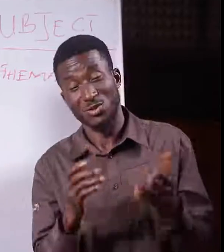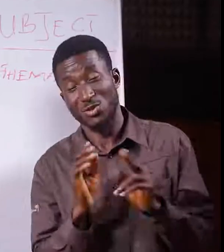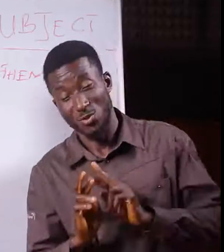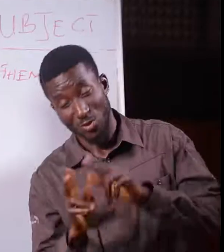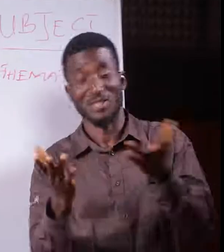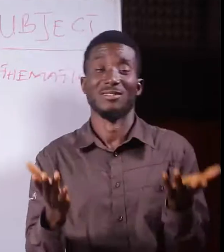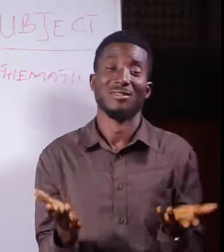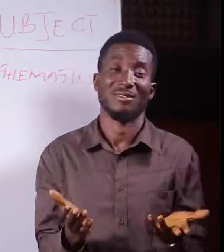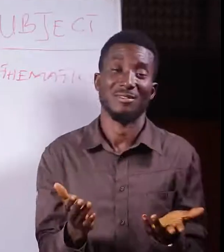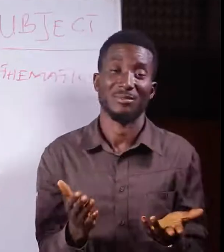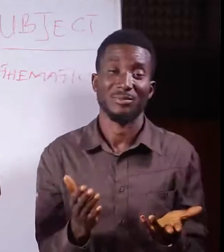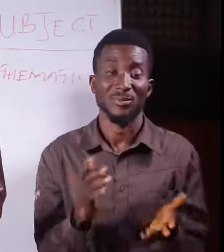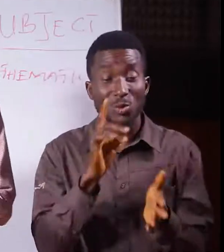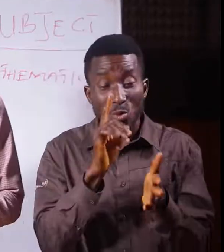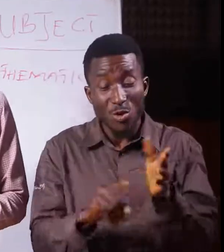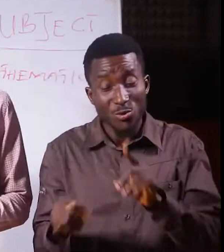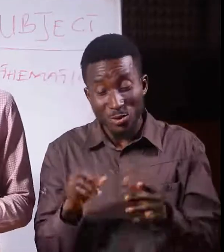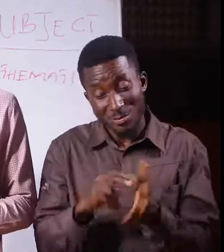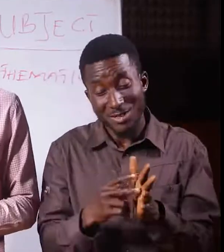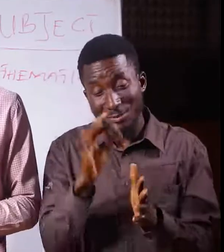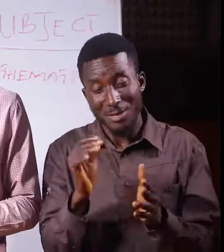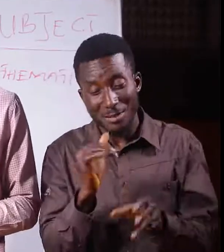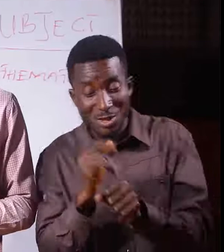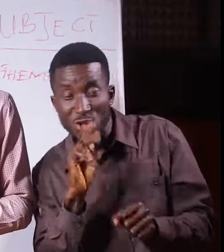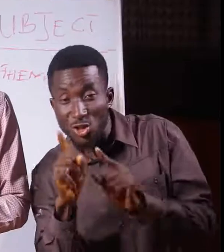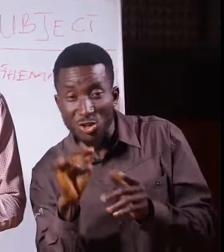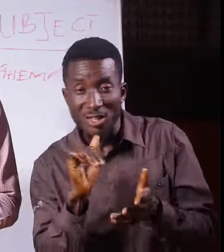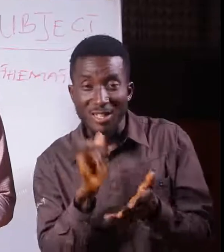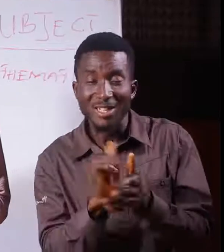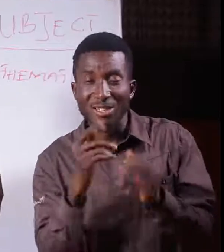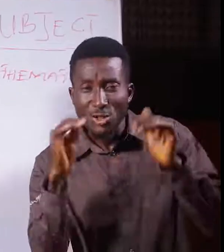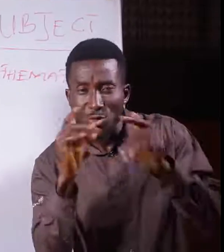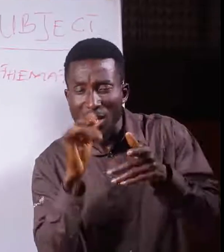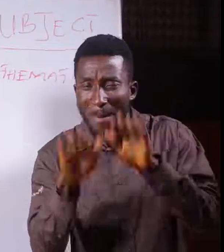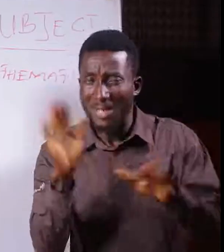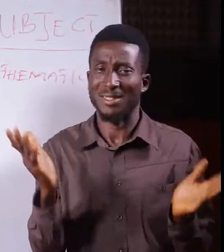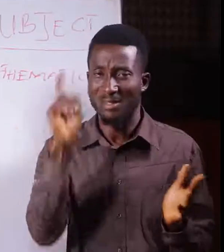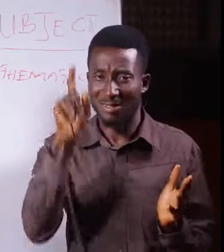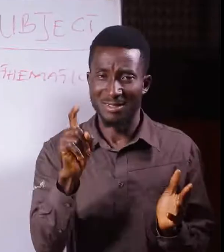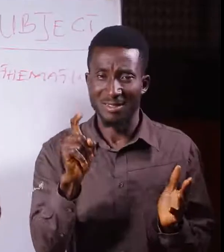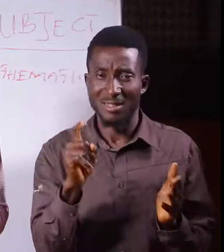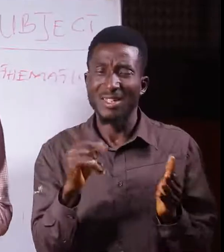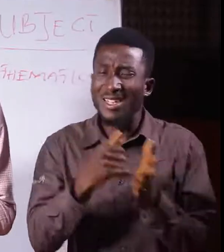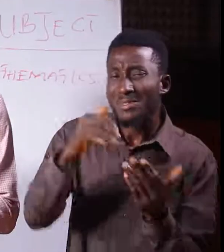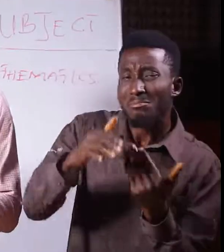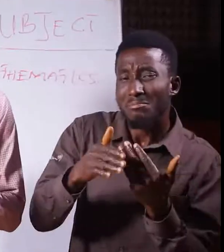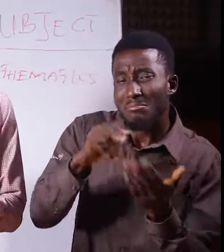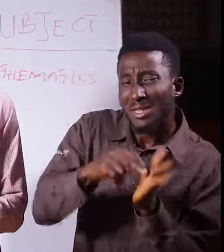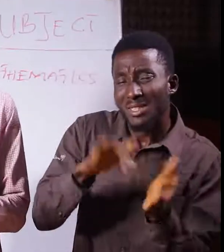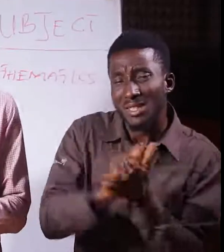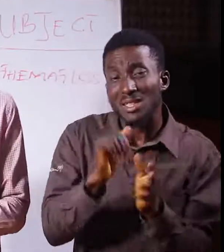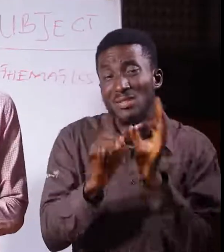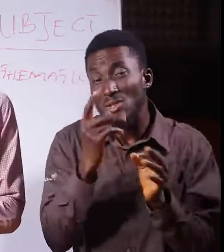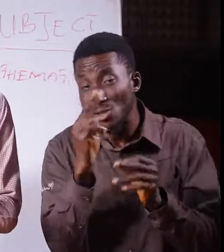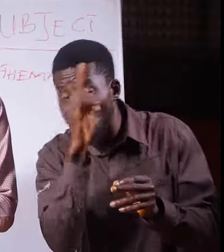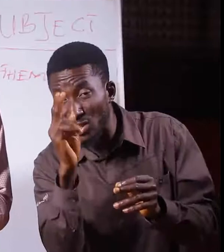correctly. What do we mean by making sure the equations are balanced? I simply means if you are using x